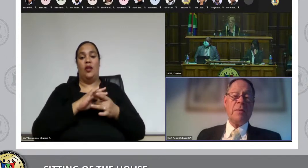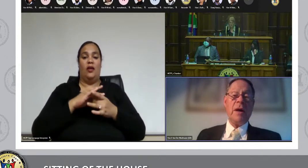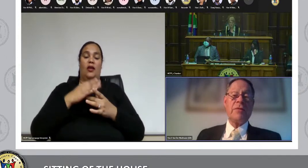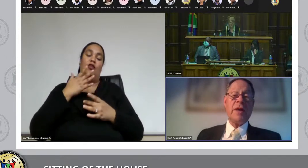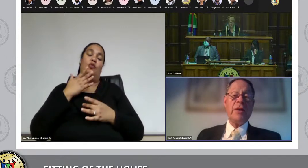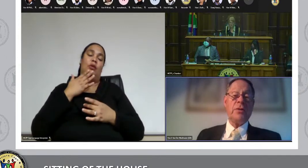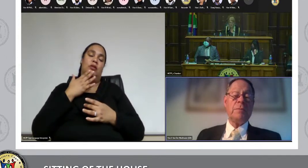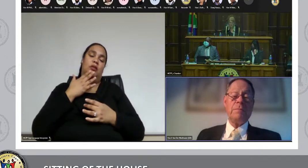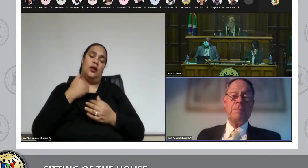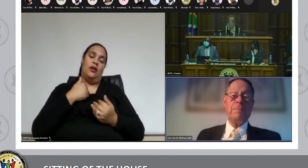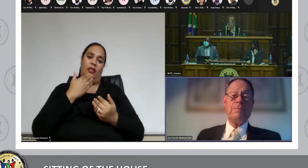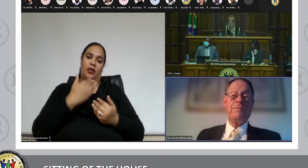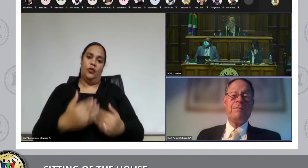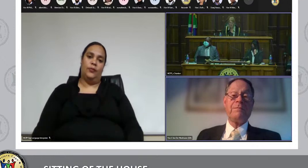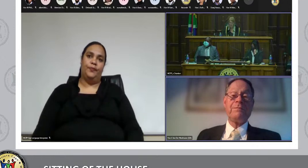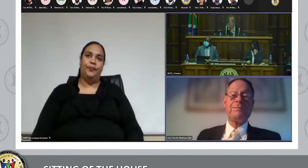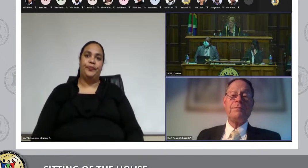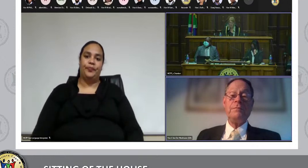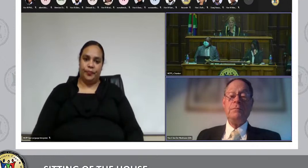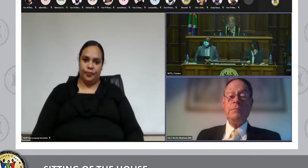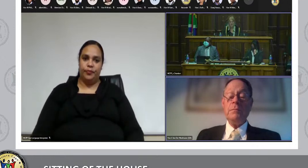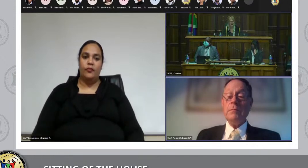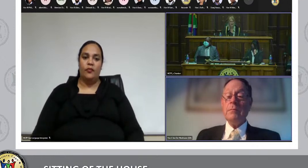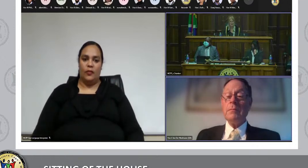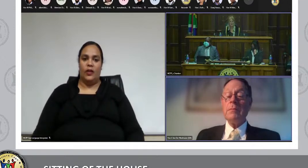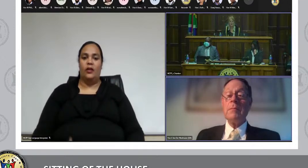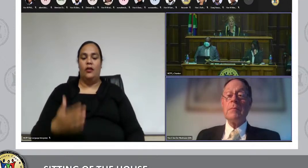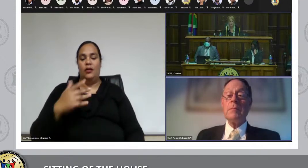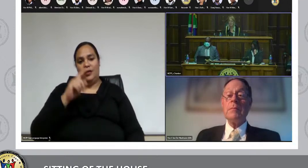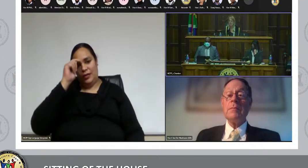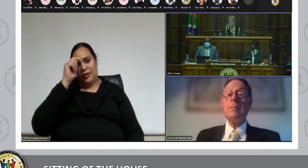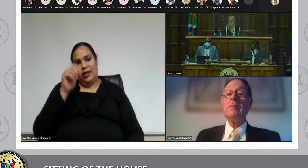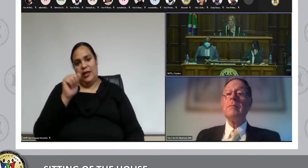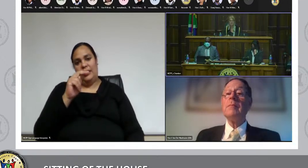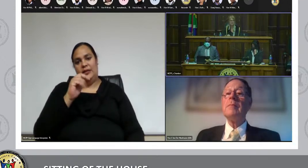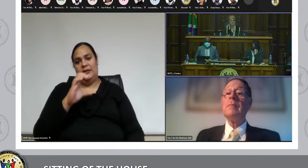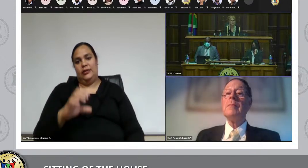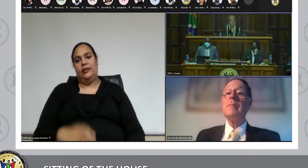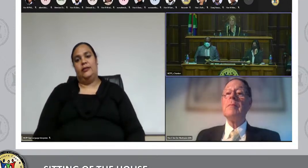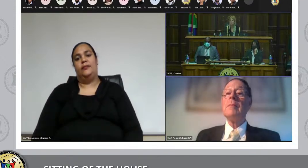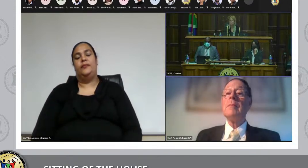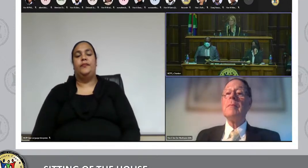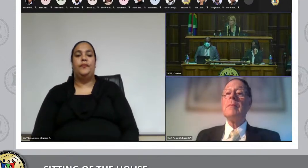risk. I thank you. Thank you, Honourable Member. Now recognise the ANC.